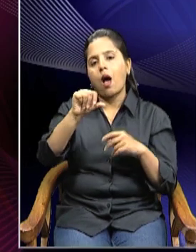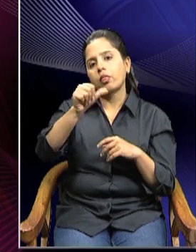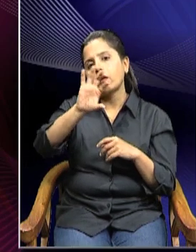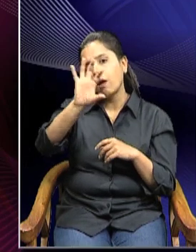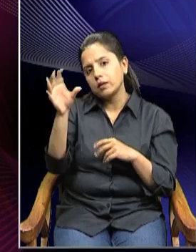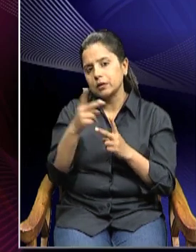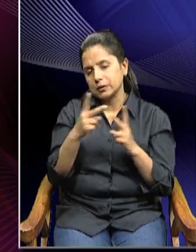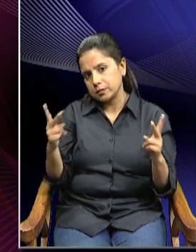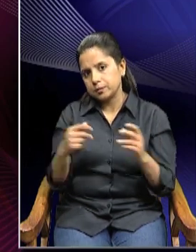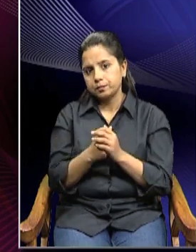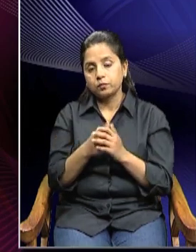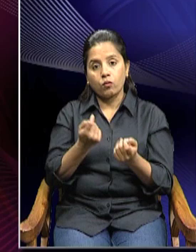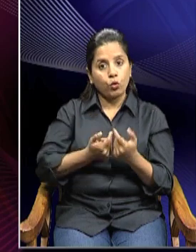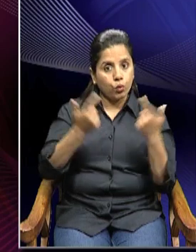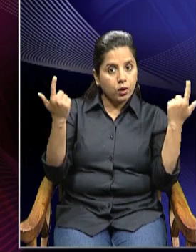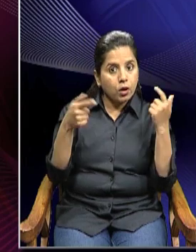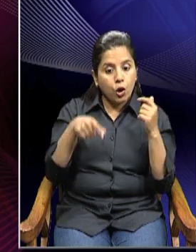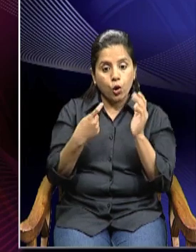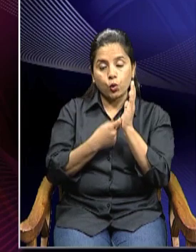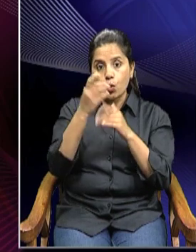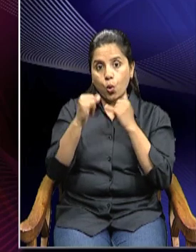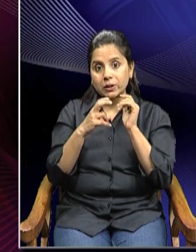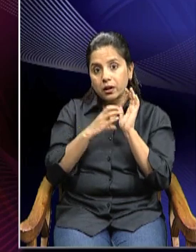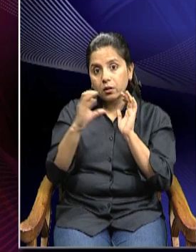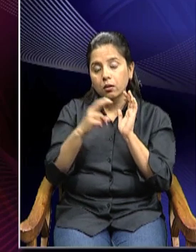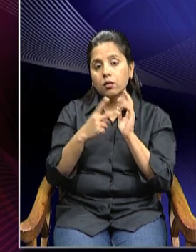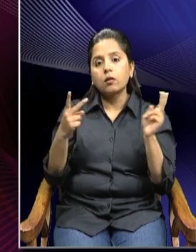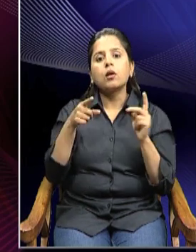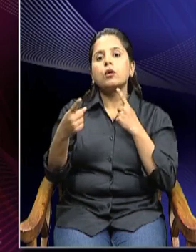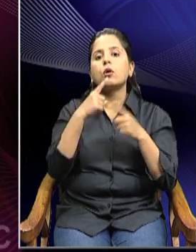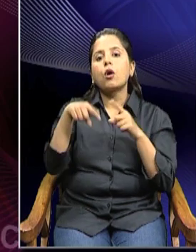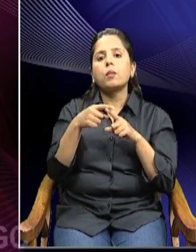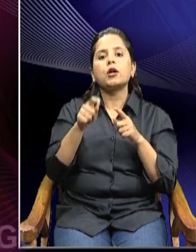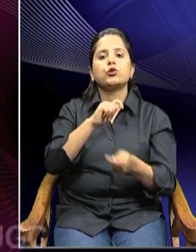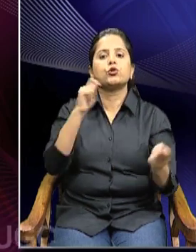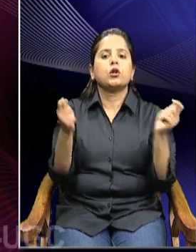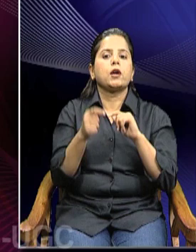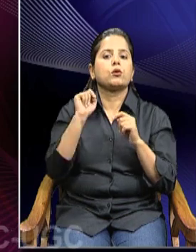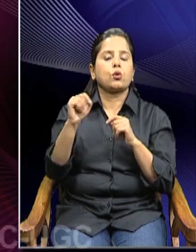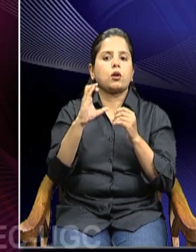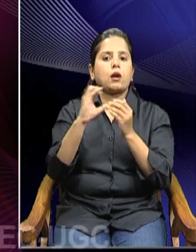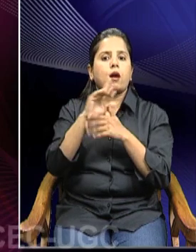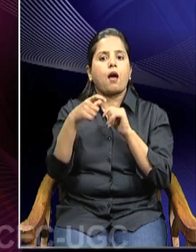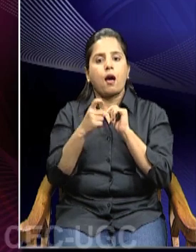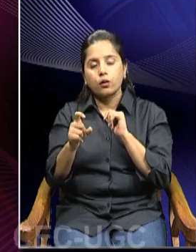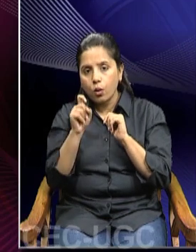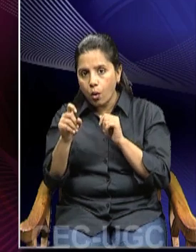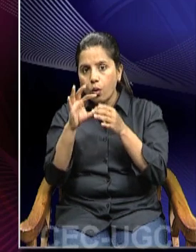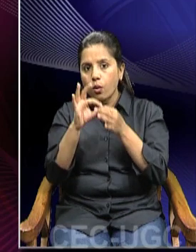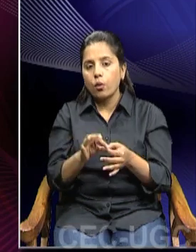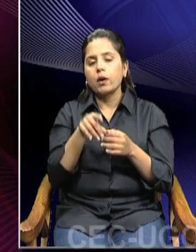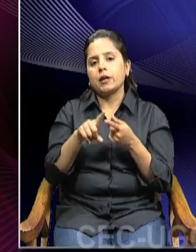countries. Richard Rosenkranz talks about changing character and basis